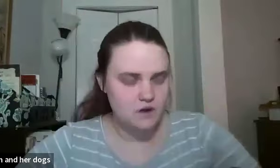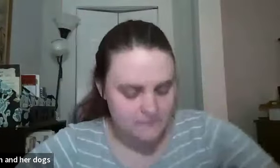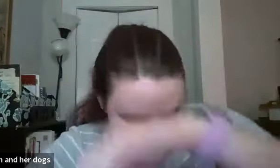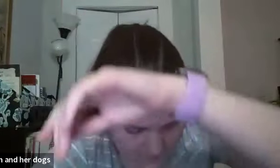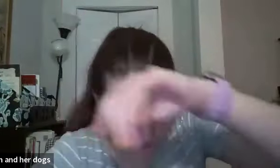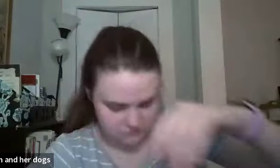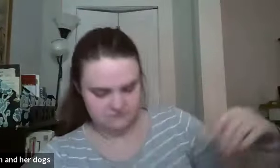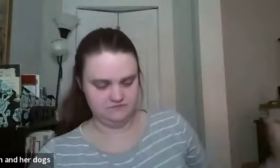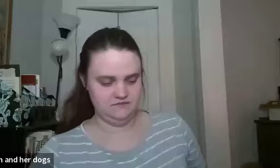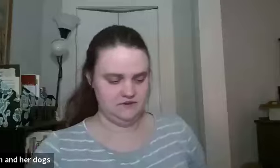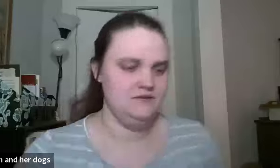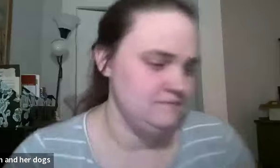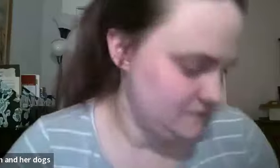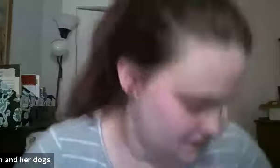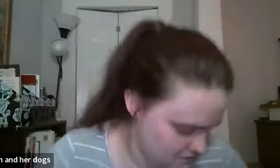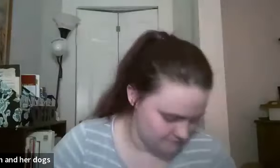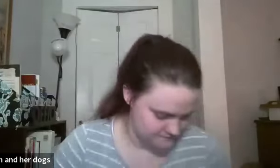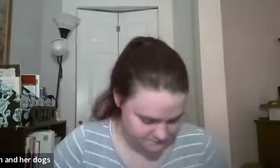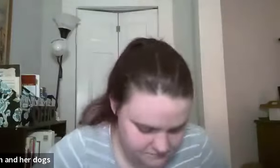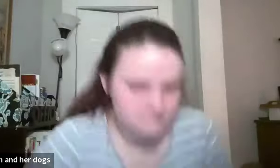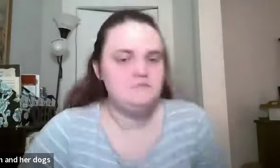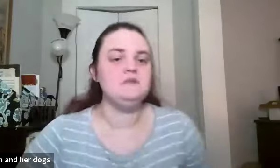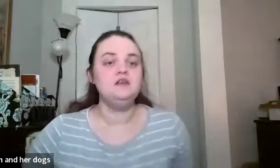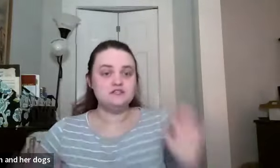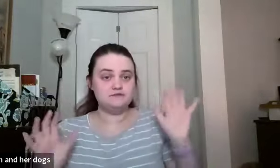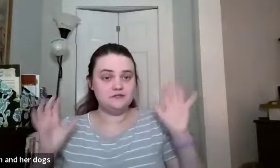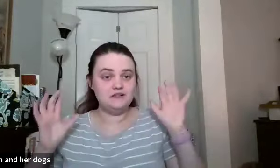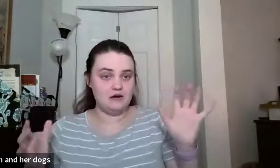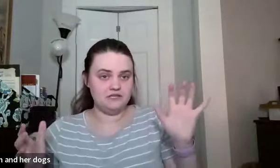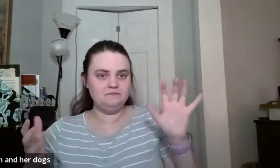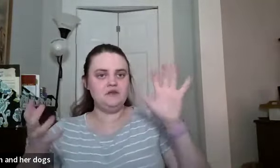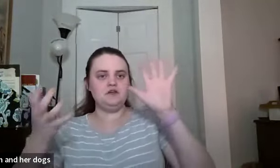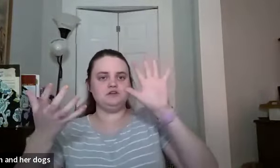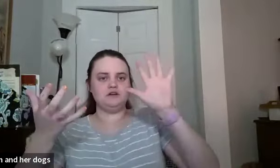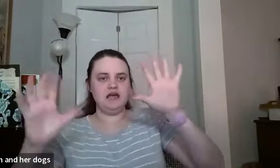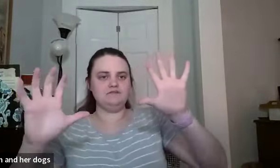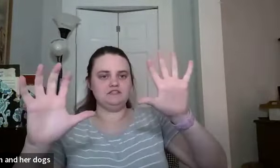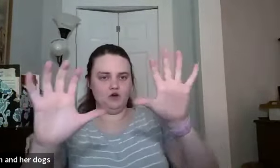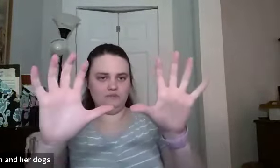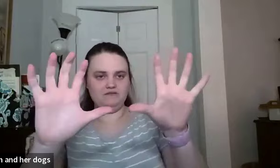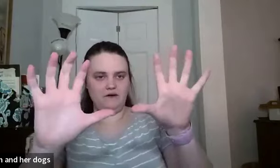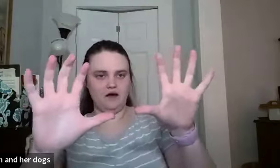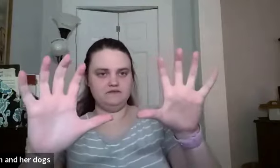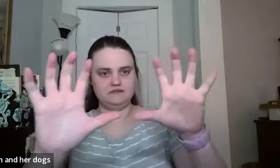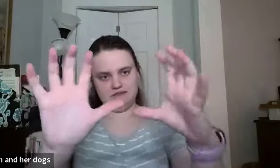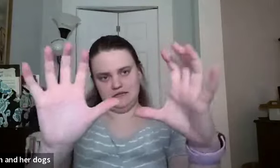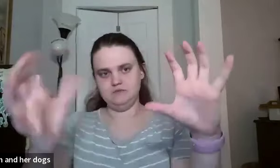why. Ooh. Okay. So for cloudy, you're going to have these open fives, slightly